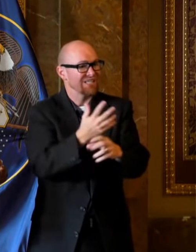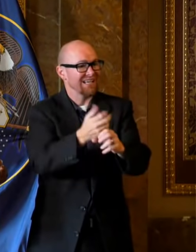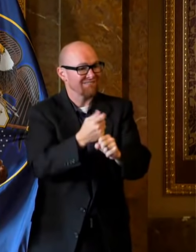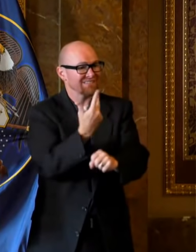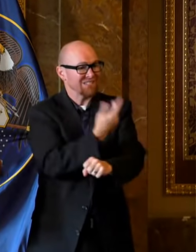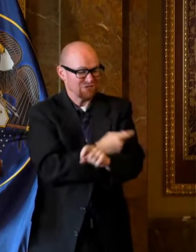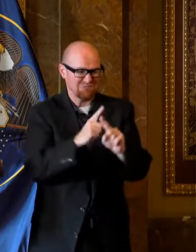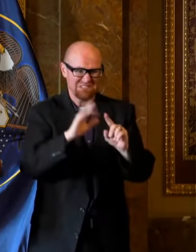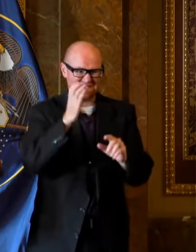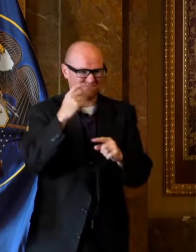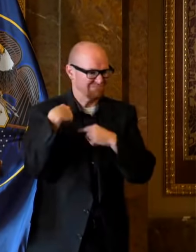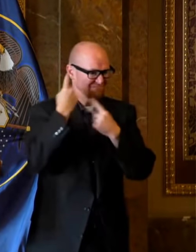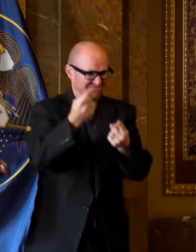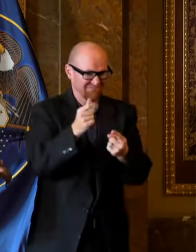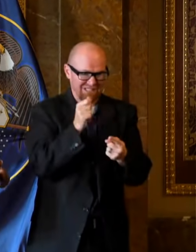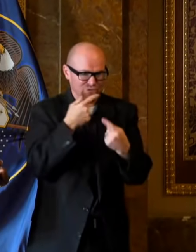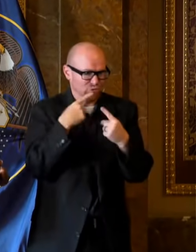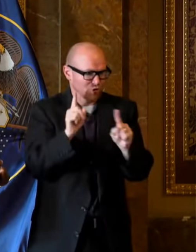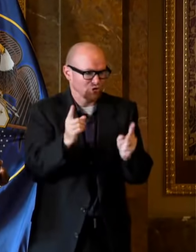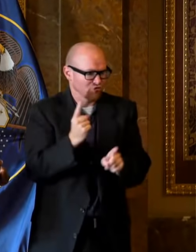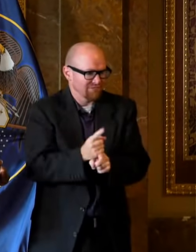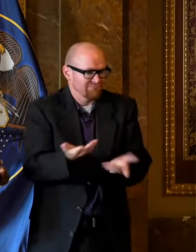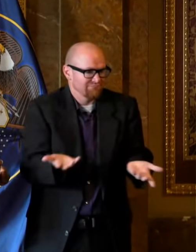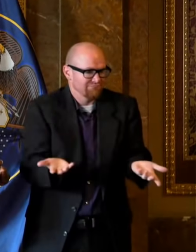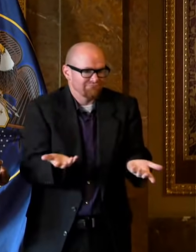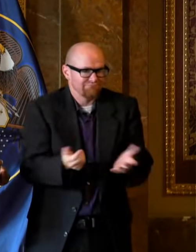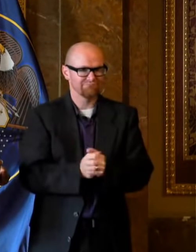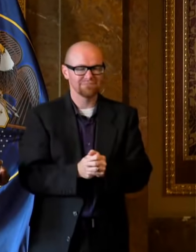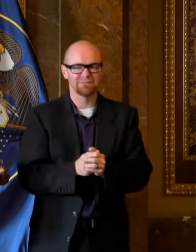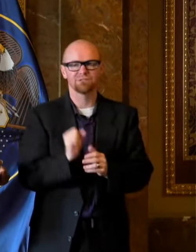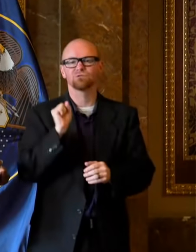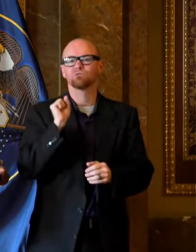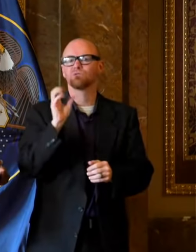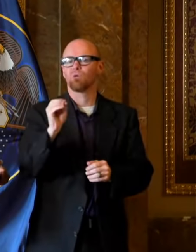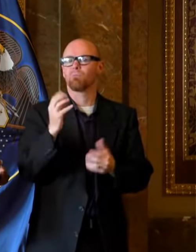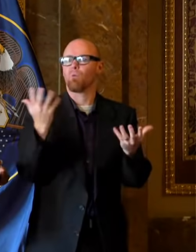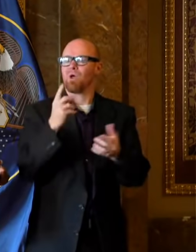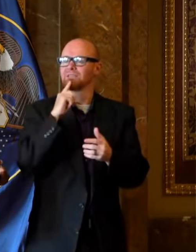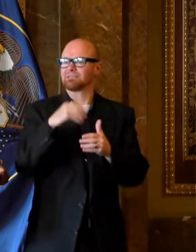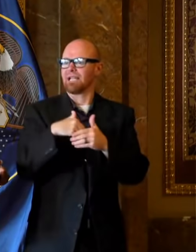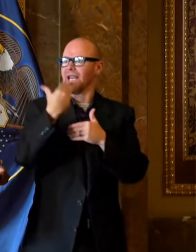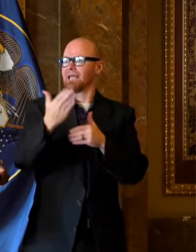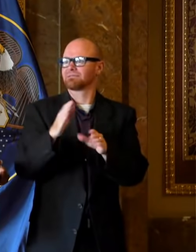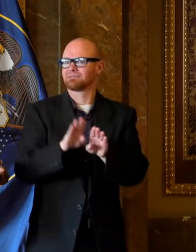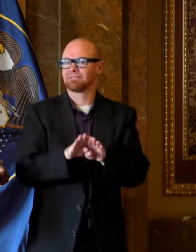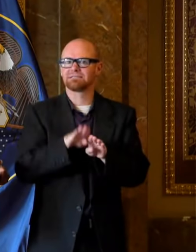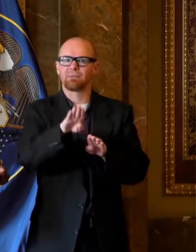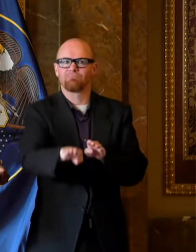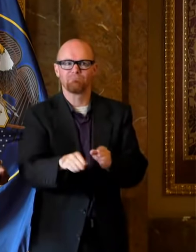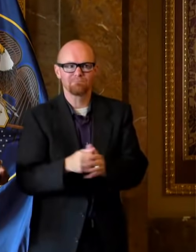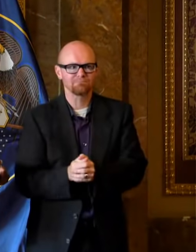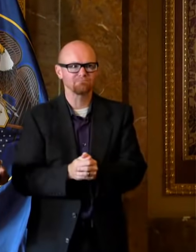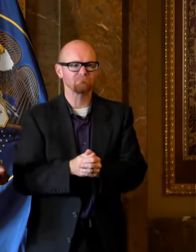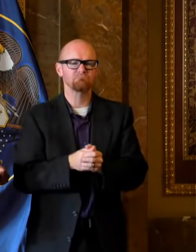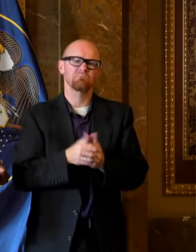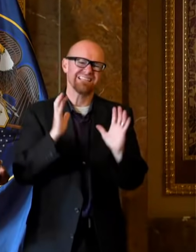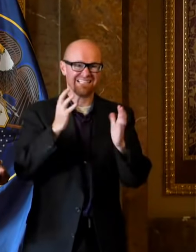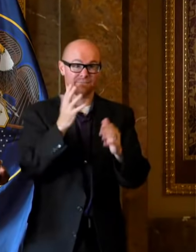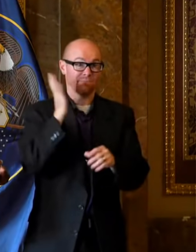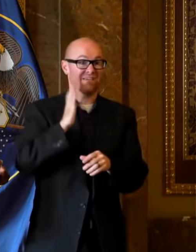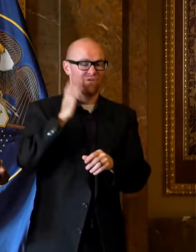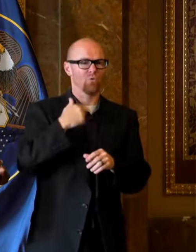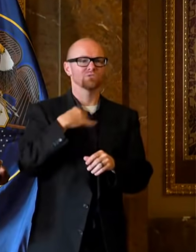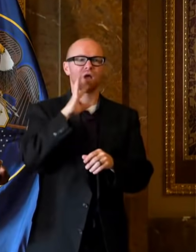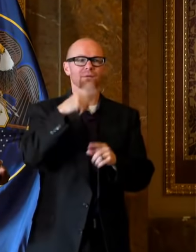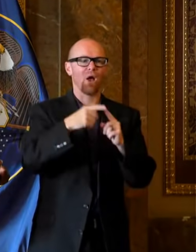But that's not working, it seems like. So what is the next step? What is the stick versus the carrot